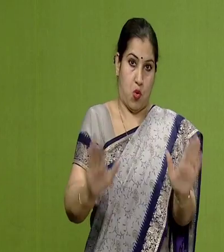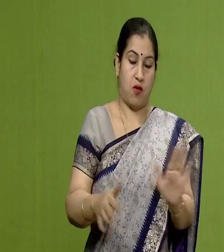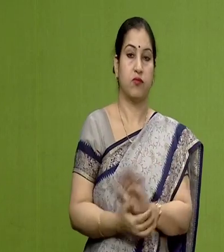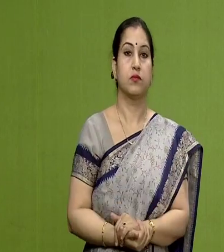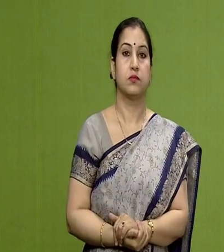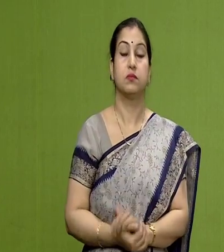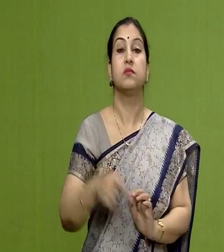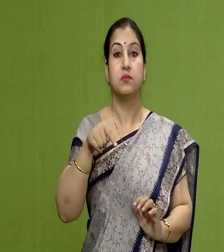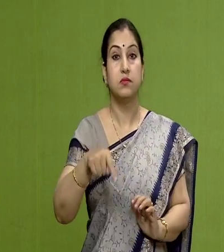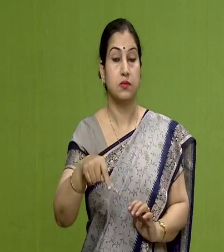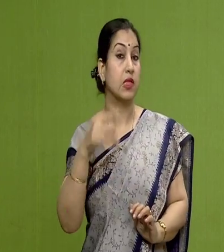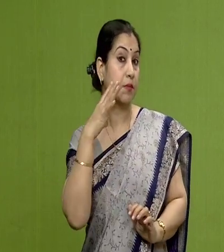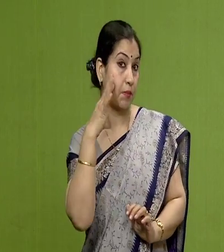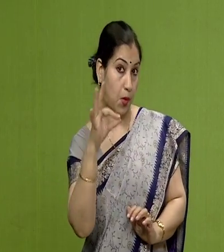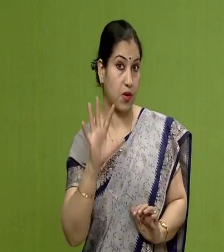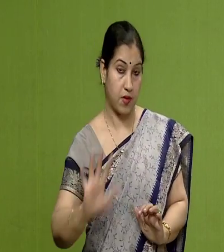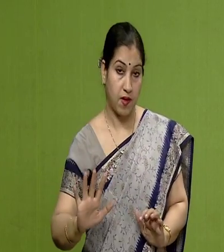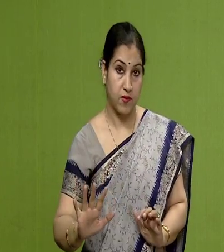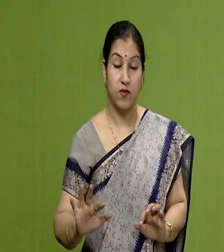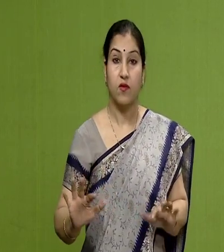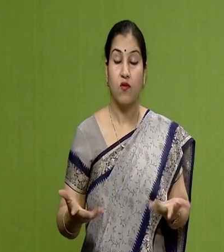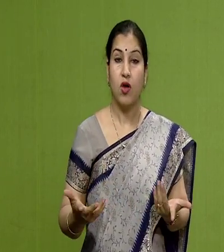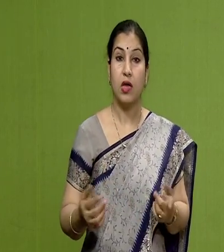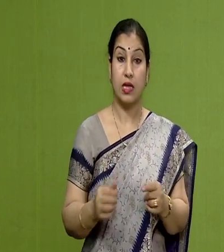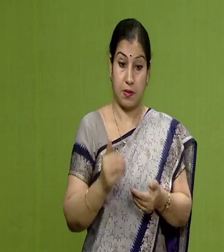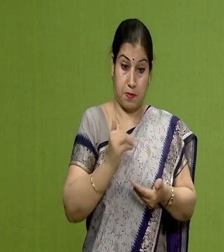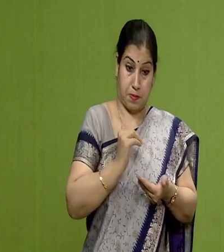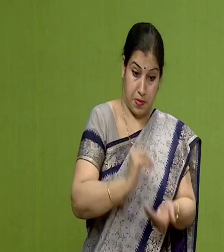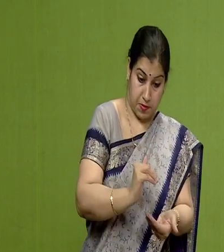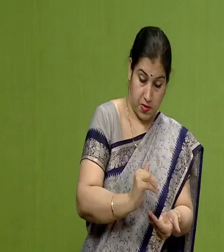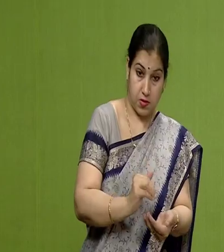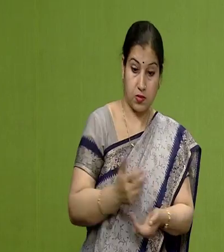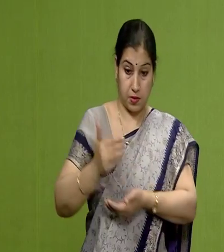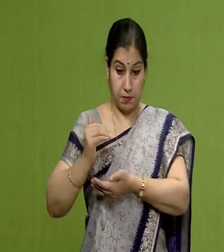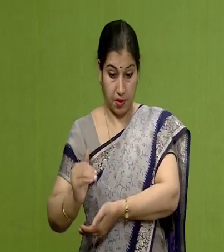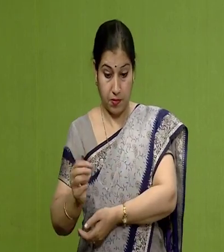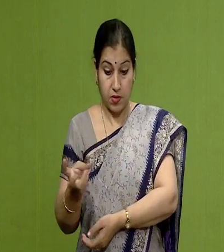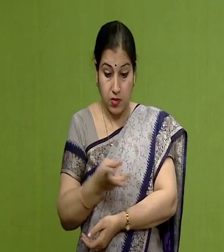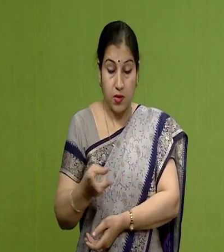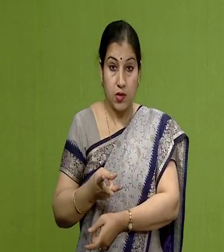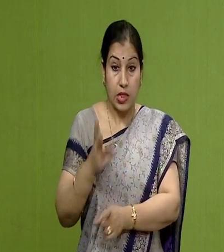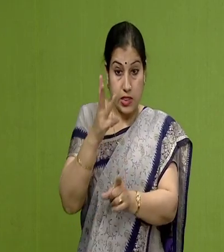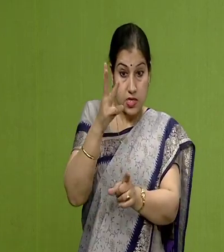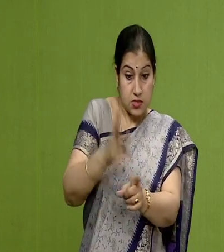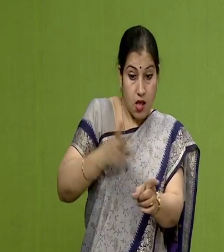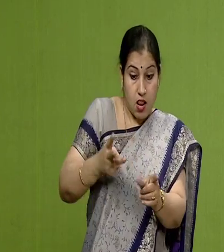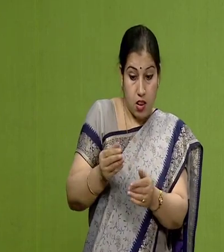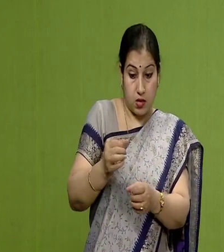It is also important to have a gap of minimum 3 years between the